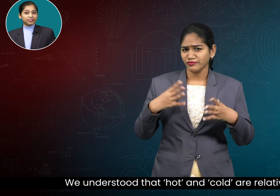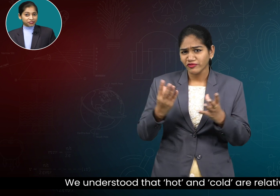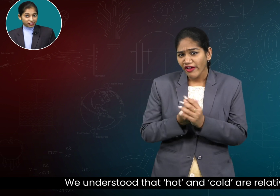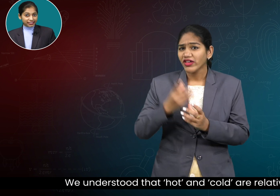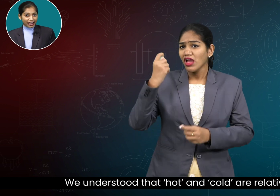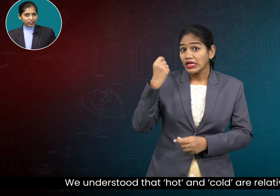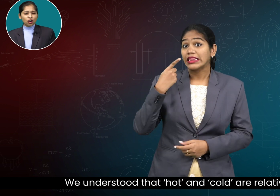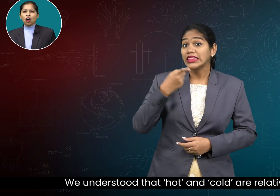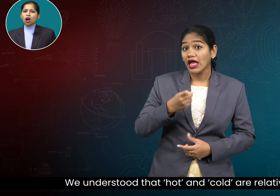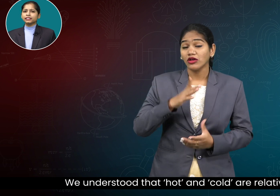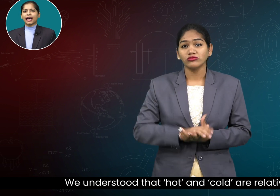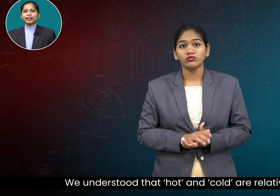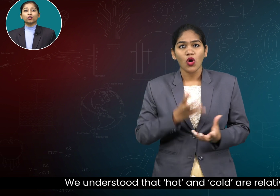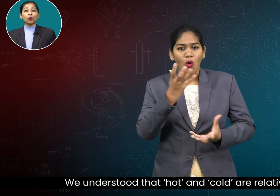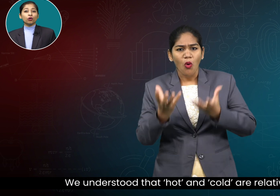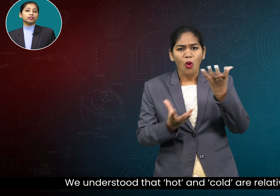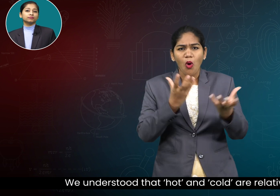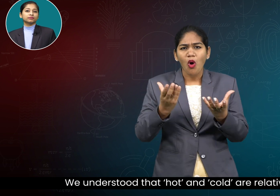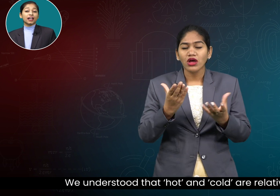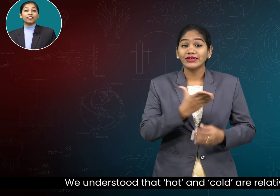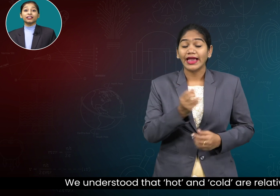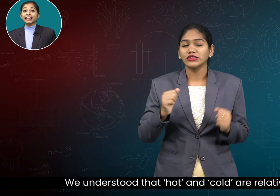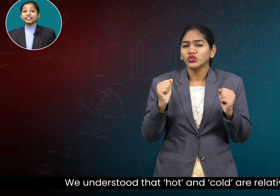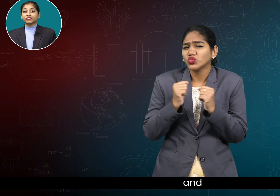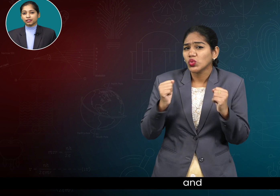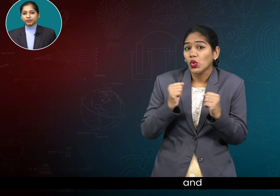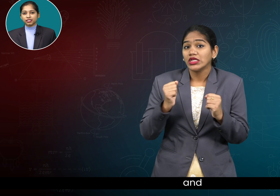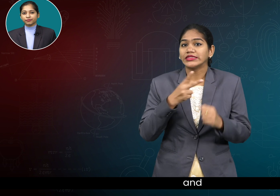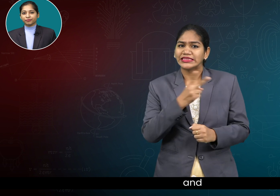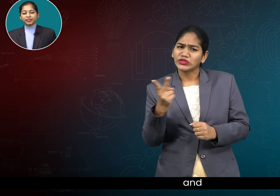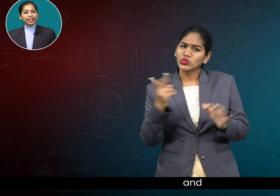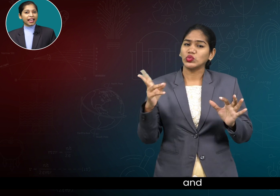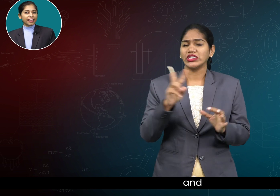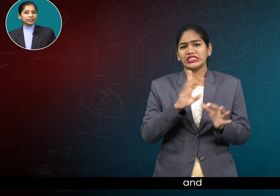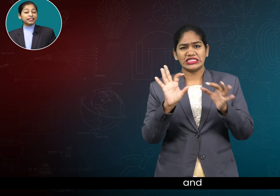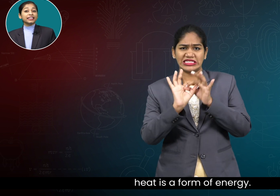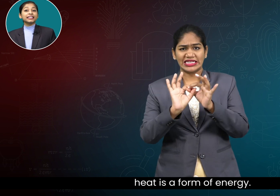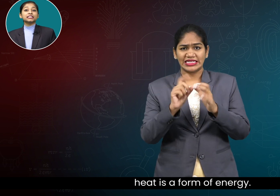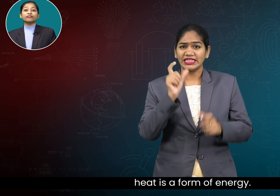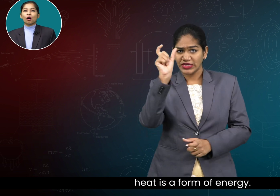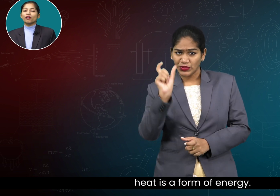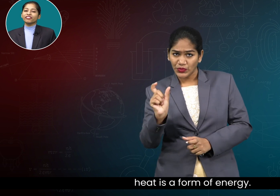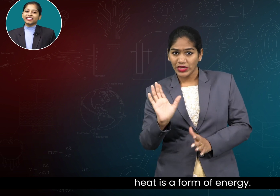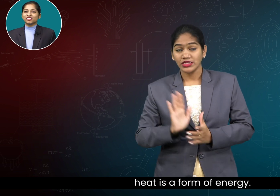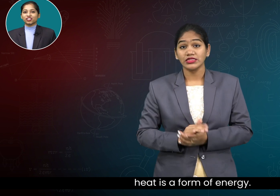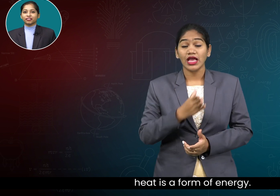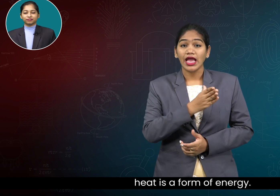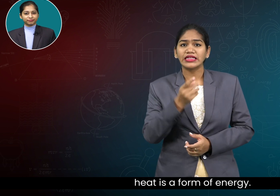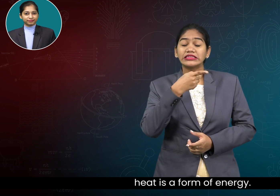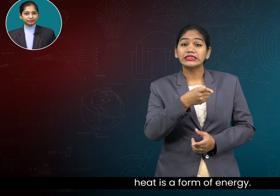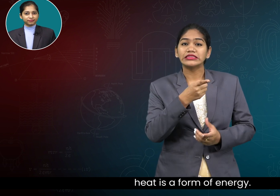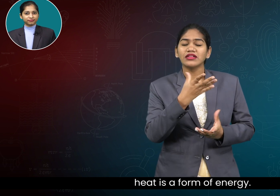We understood that hot and cold are relative terms and heat is a form of